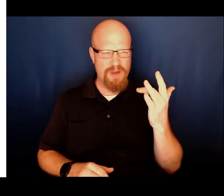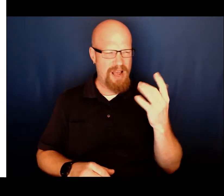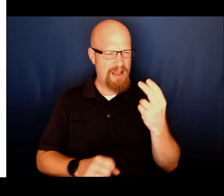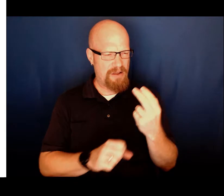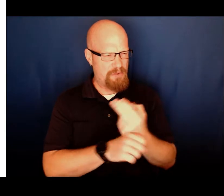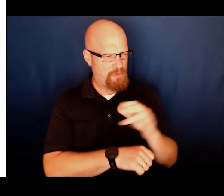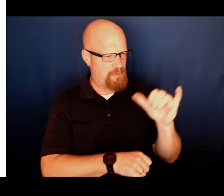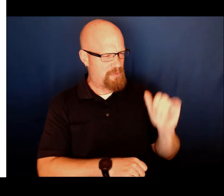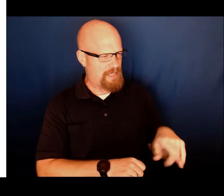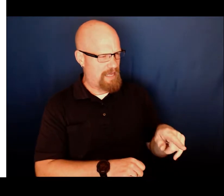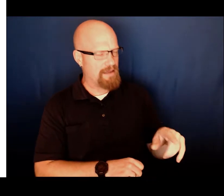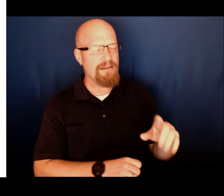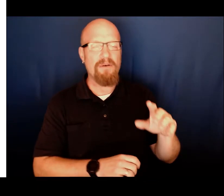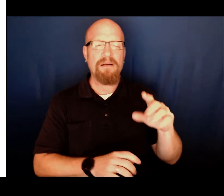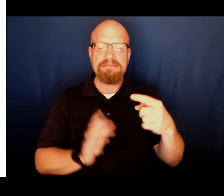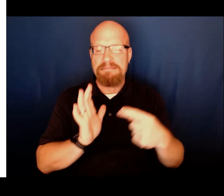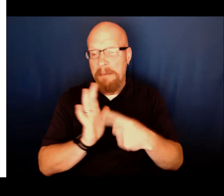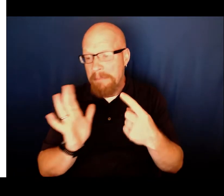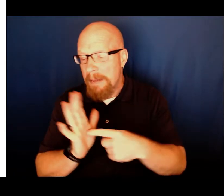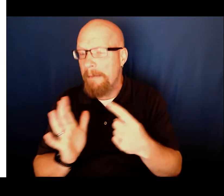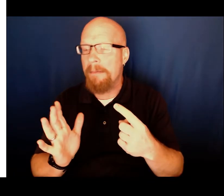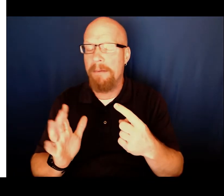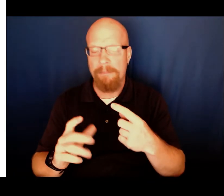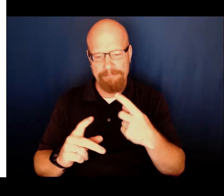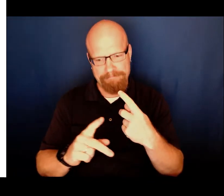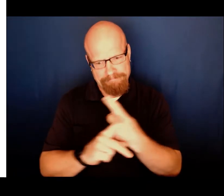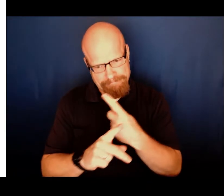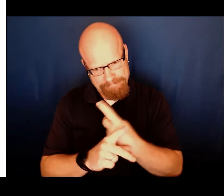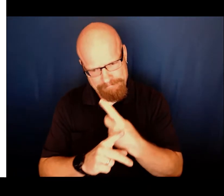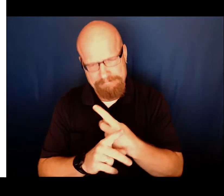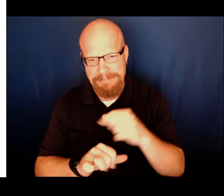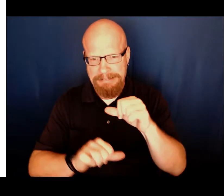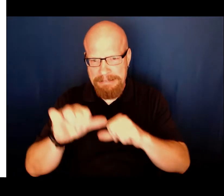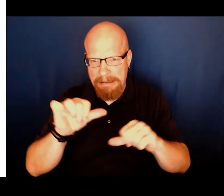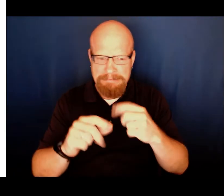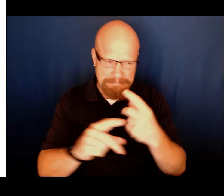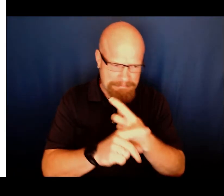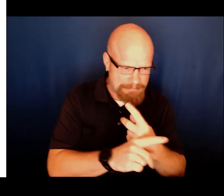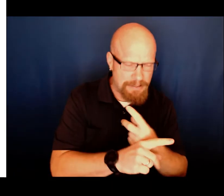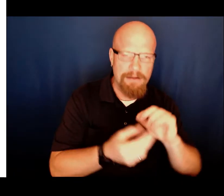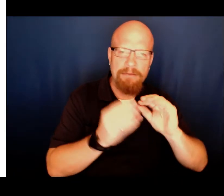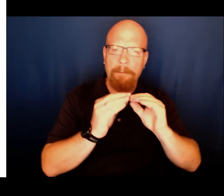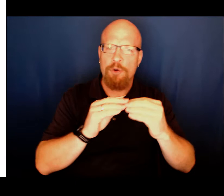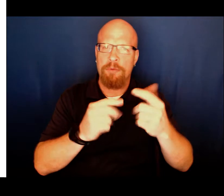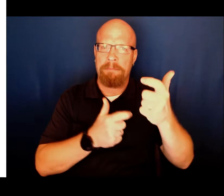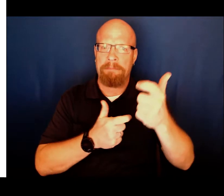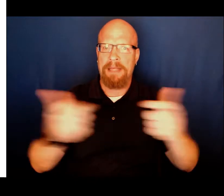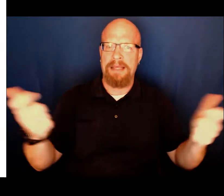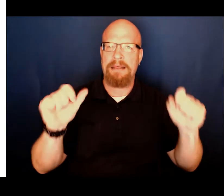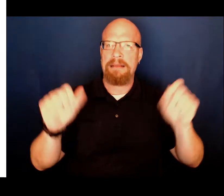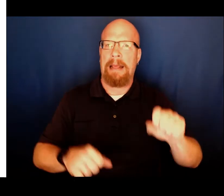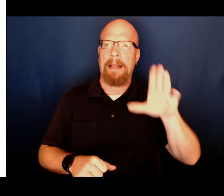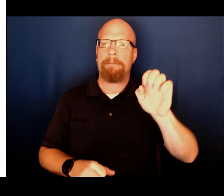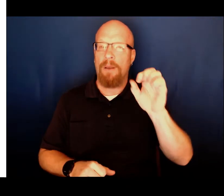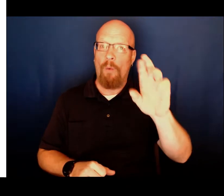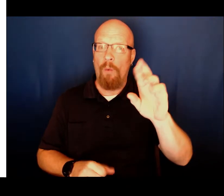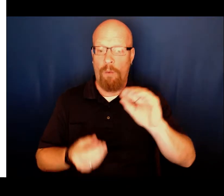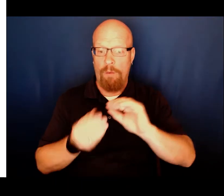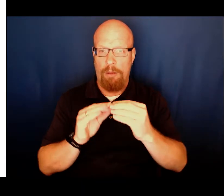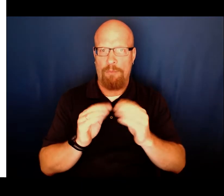What does it even mean and why would we even use it? Sometimes while we're calculating things in science, the numbers get really